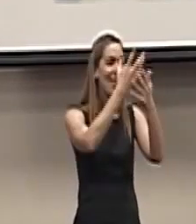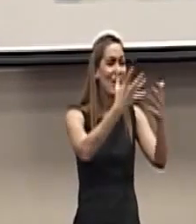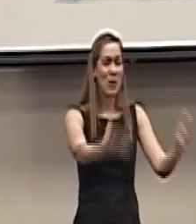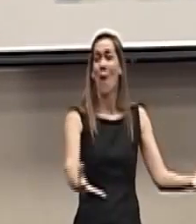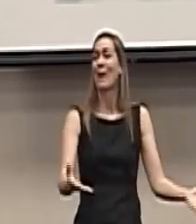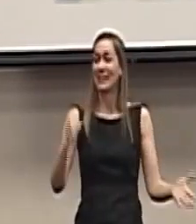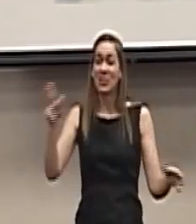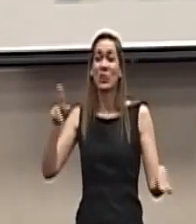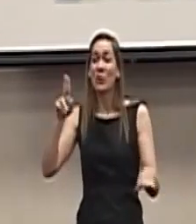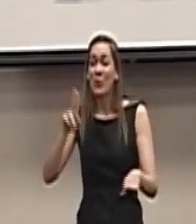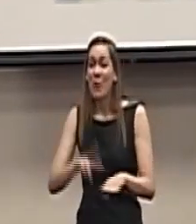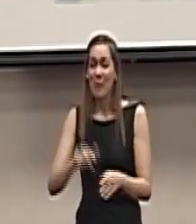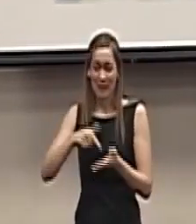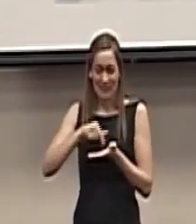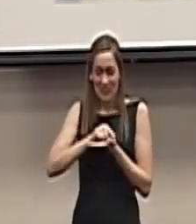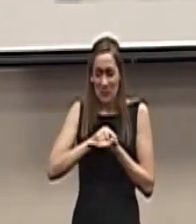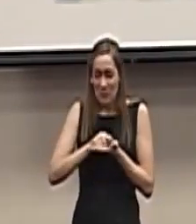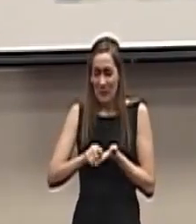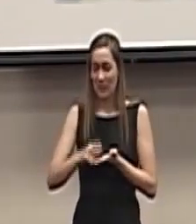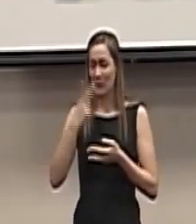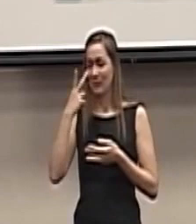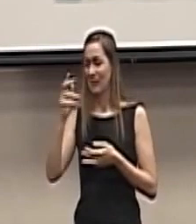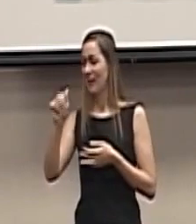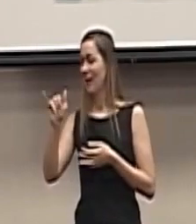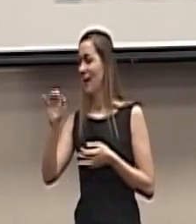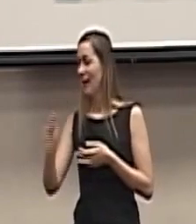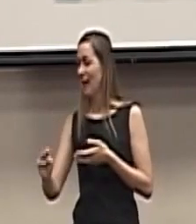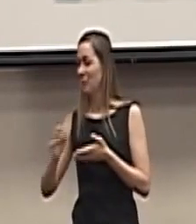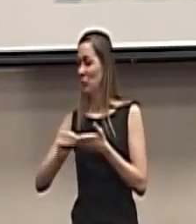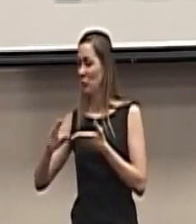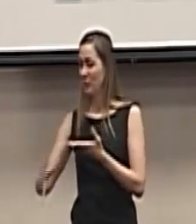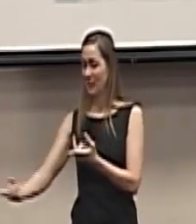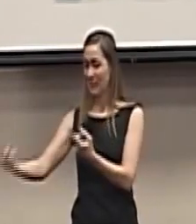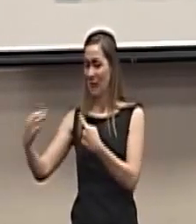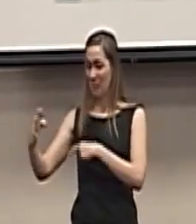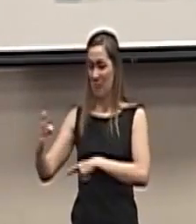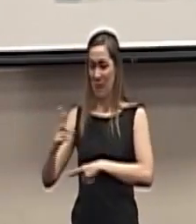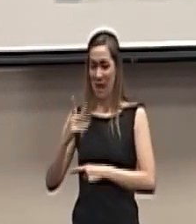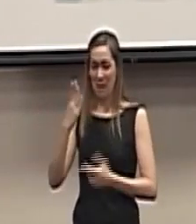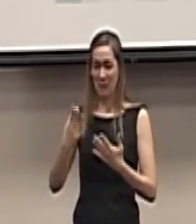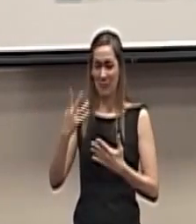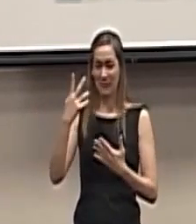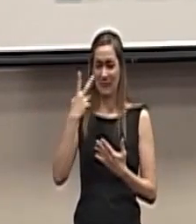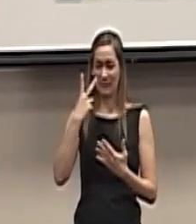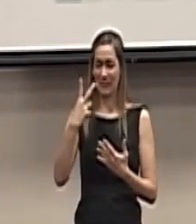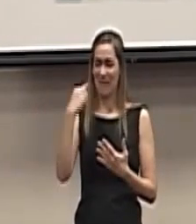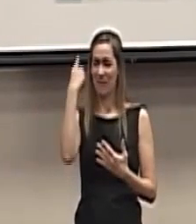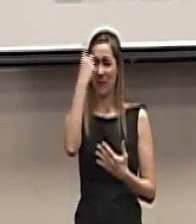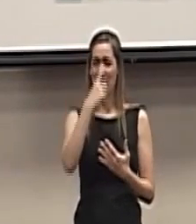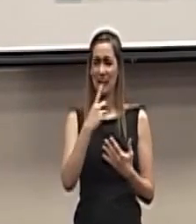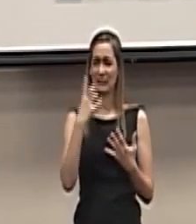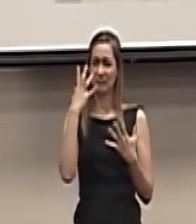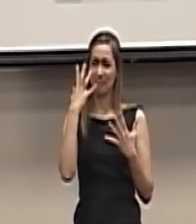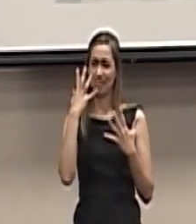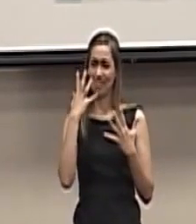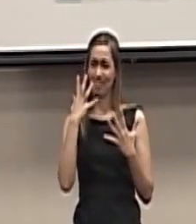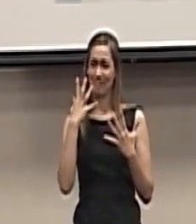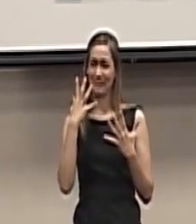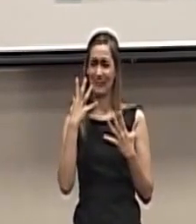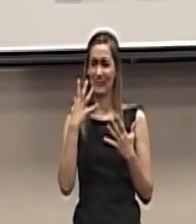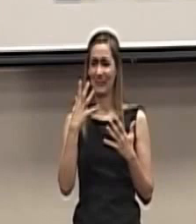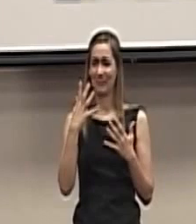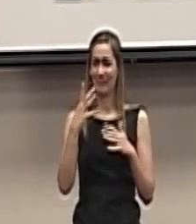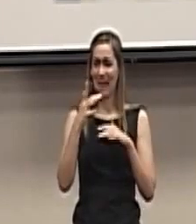pretty normal. And this week, as you see the Aimers coming back, you're going to see a lot of maybe long faces. You're going to see a lot of empty